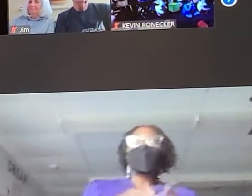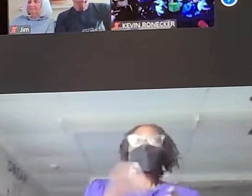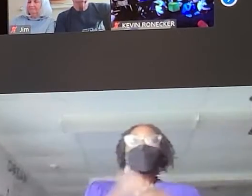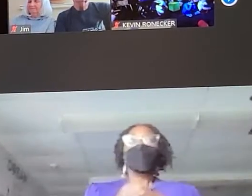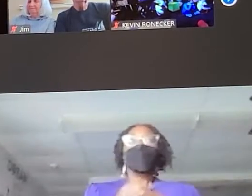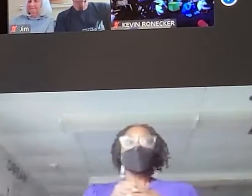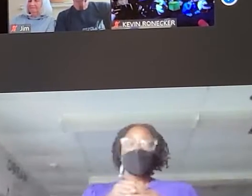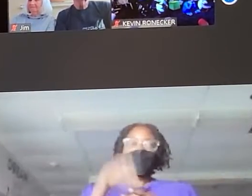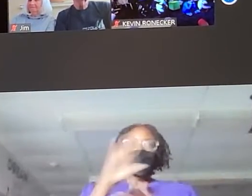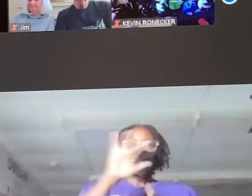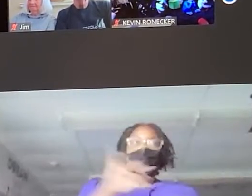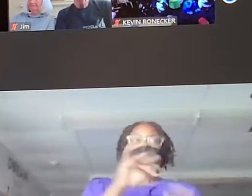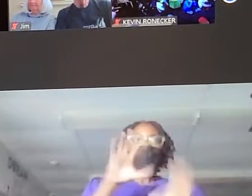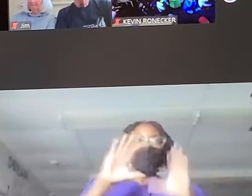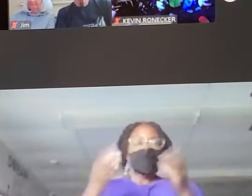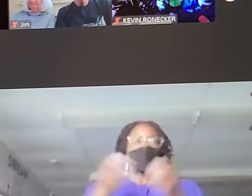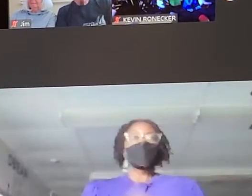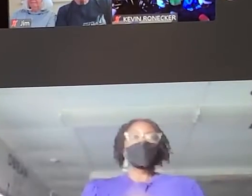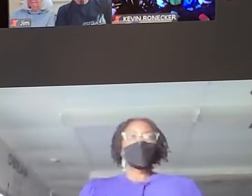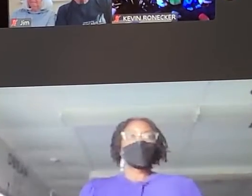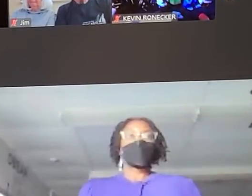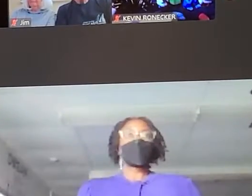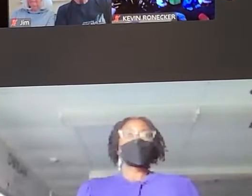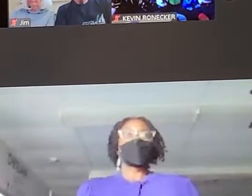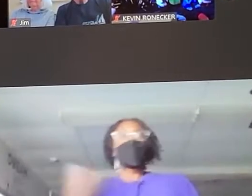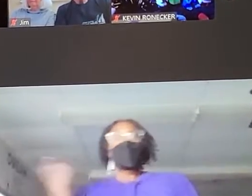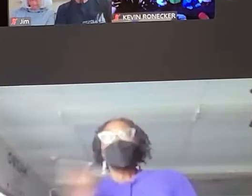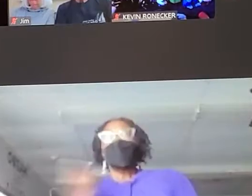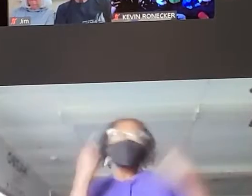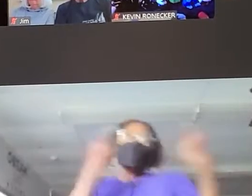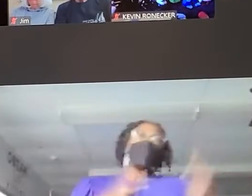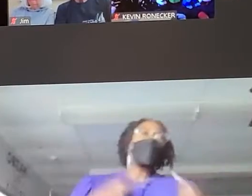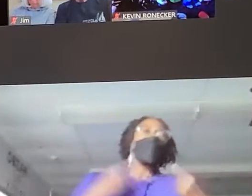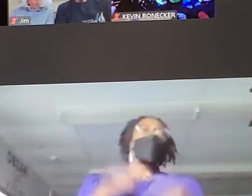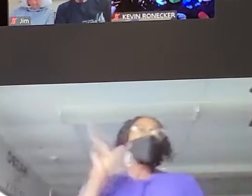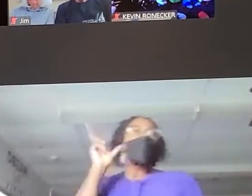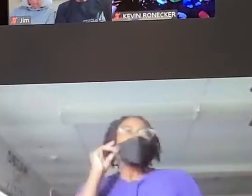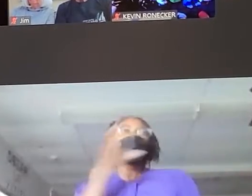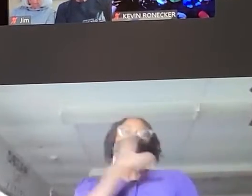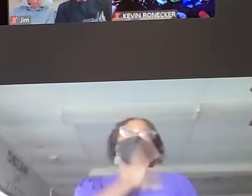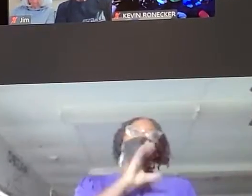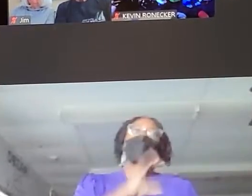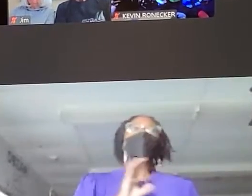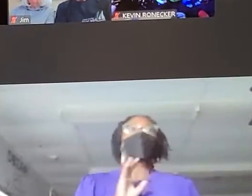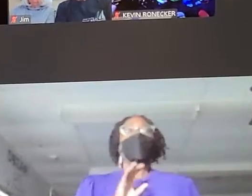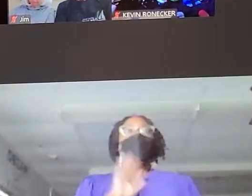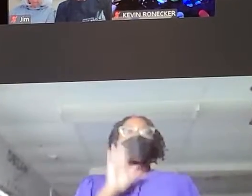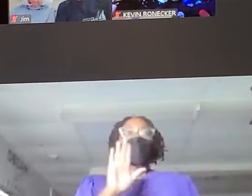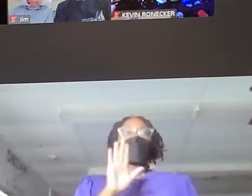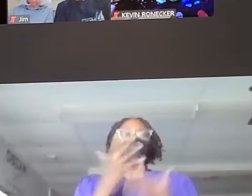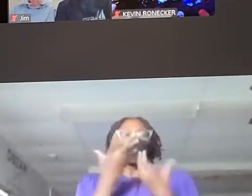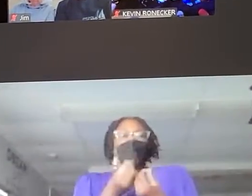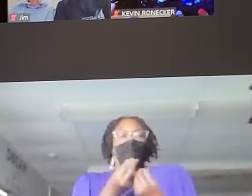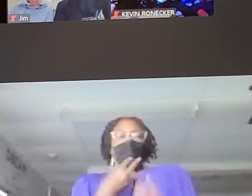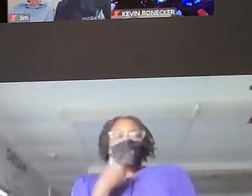Madame plays down ballad. Then I always have trouble hearing Chloe King Tennant's